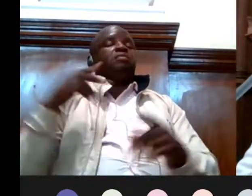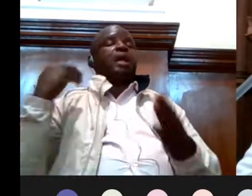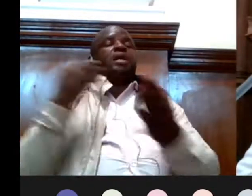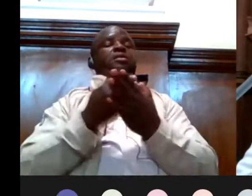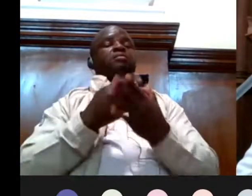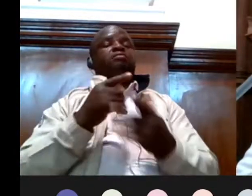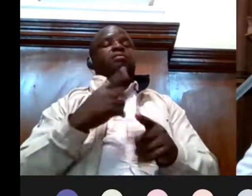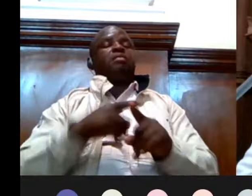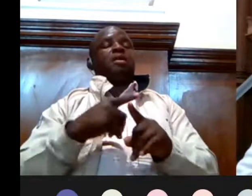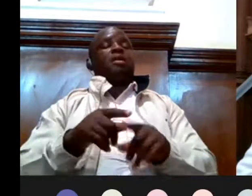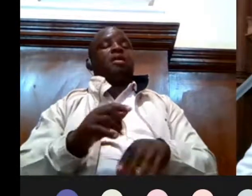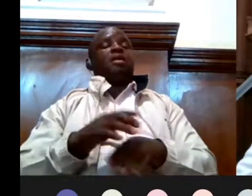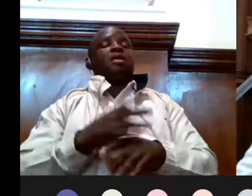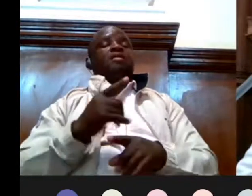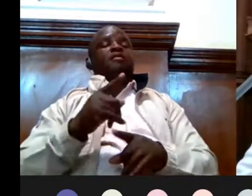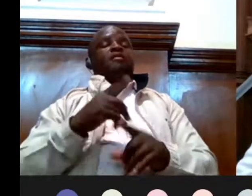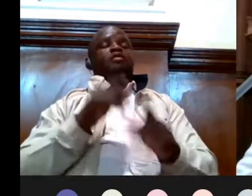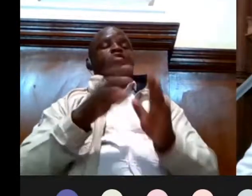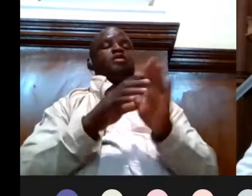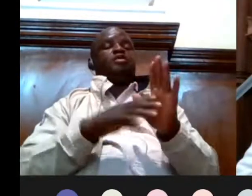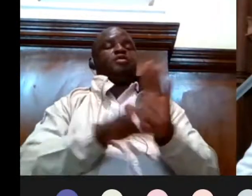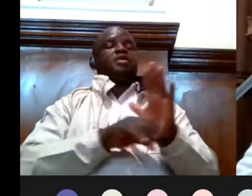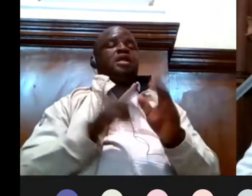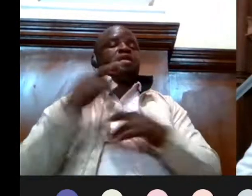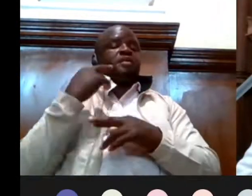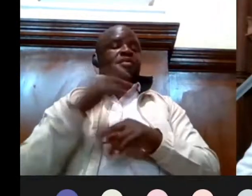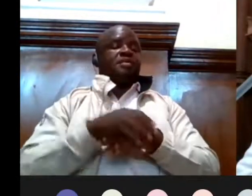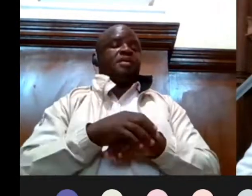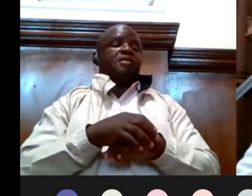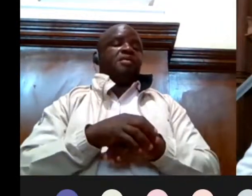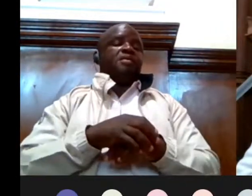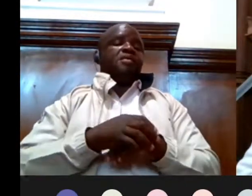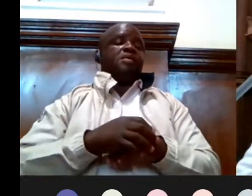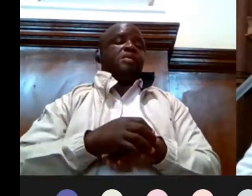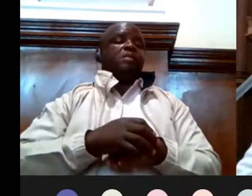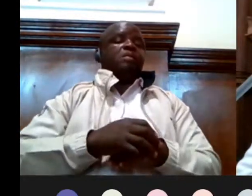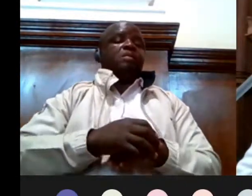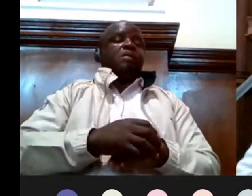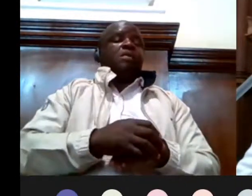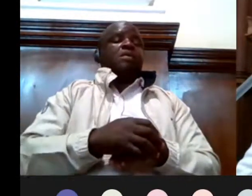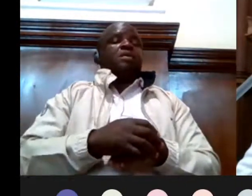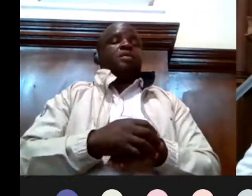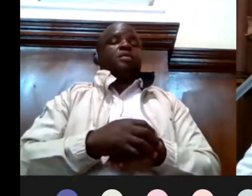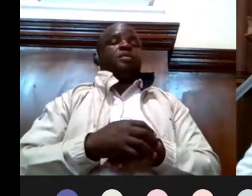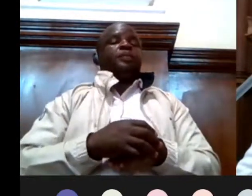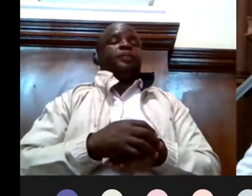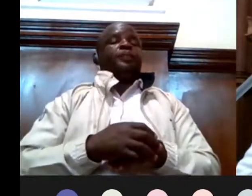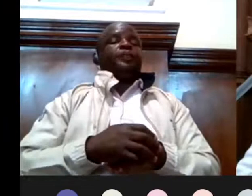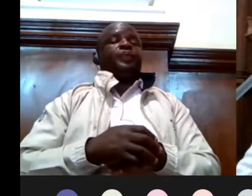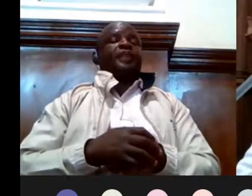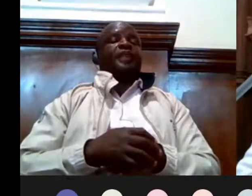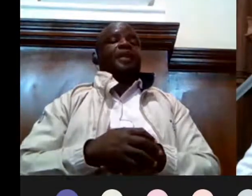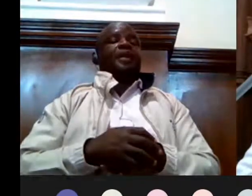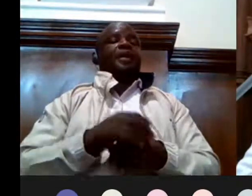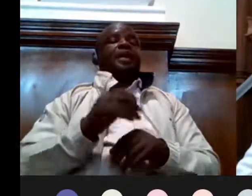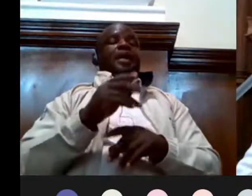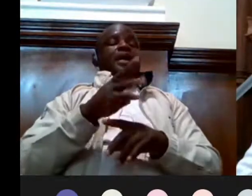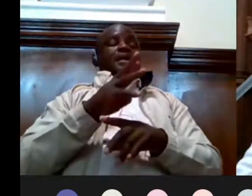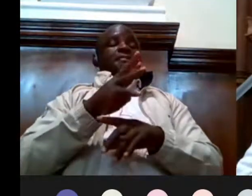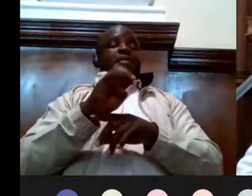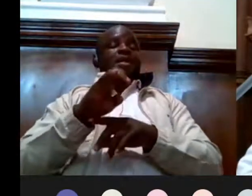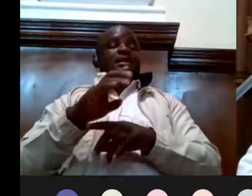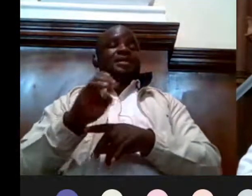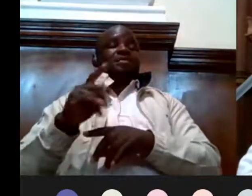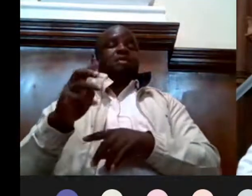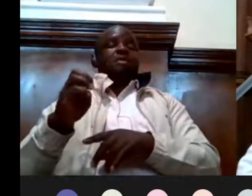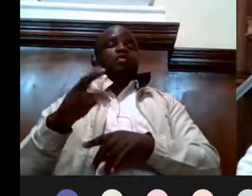playing games with this constitutional mandate. Not only that, But because the Metsimaholo intervention was